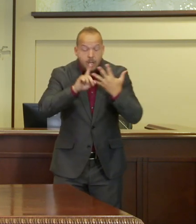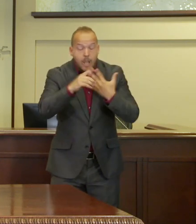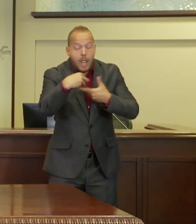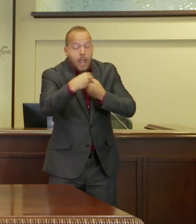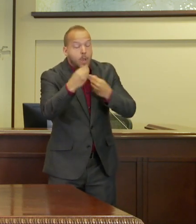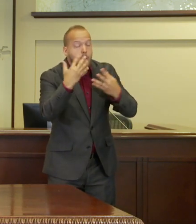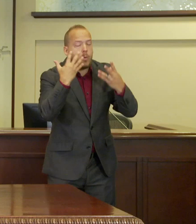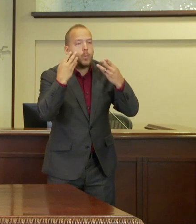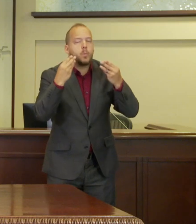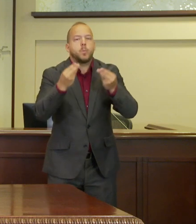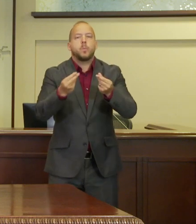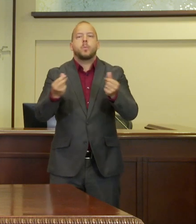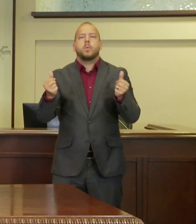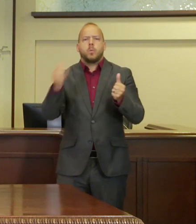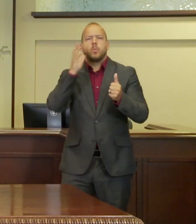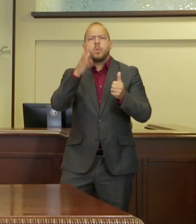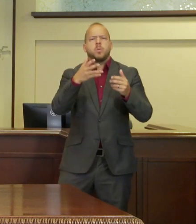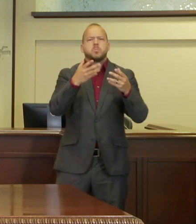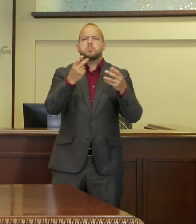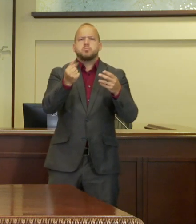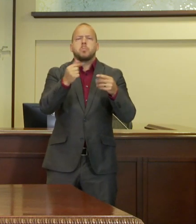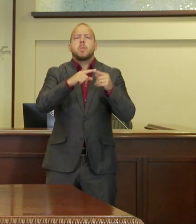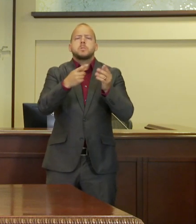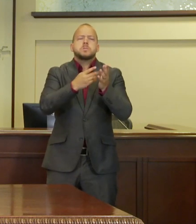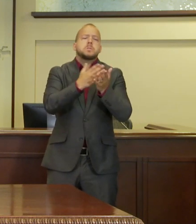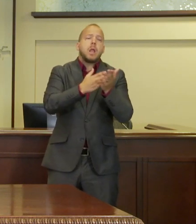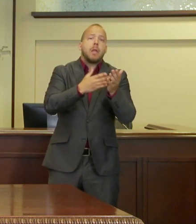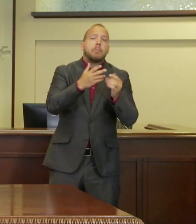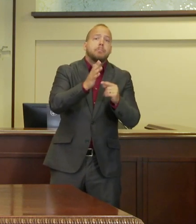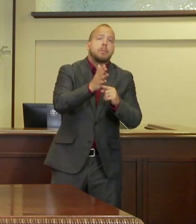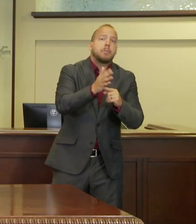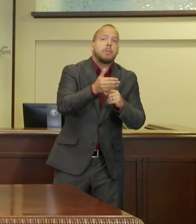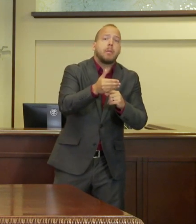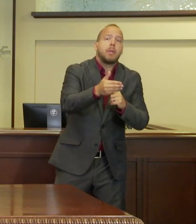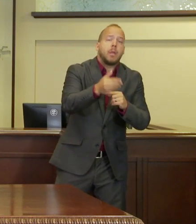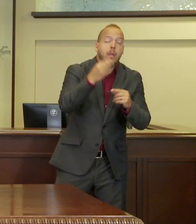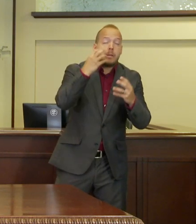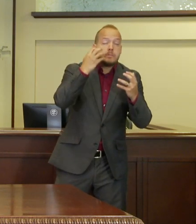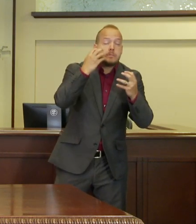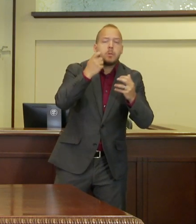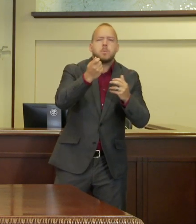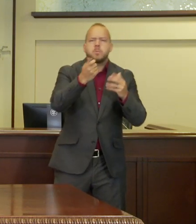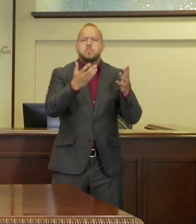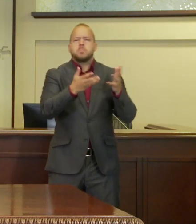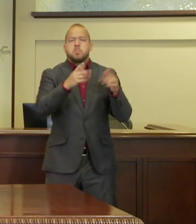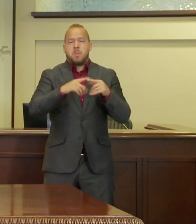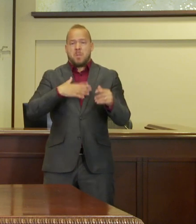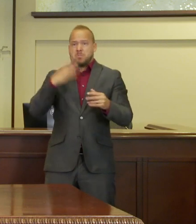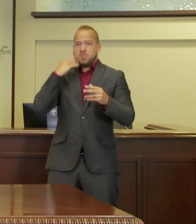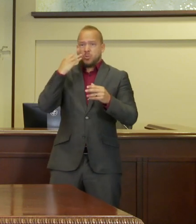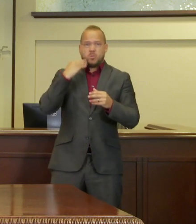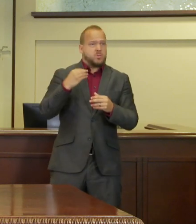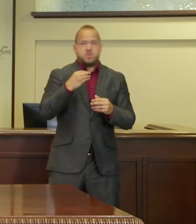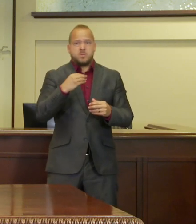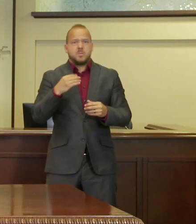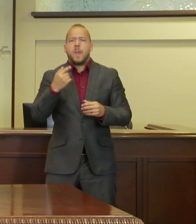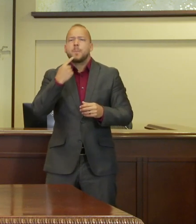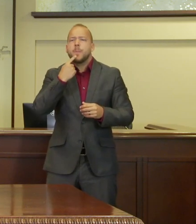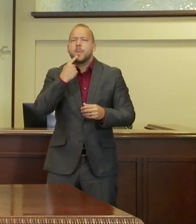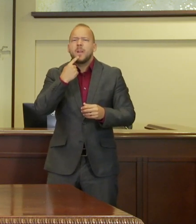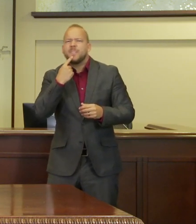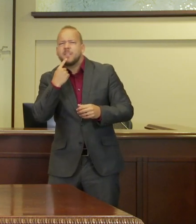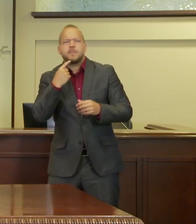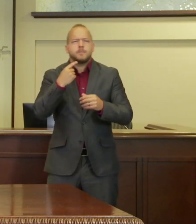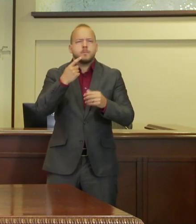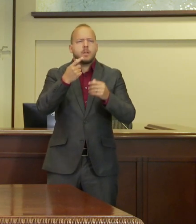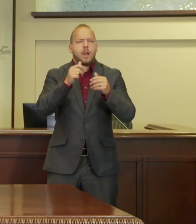some residual effects that at least I've encountered all the times I've been exposed to it, where I might get a little bit of an aftertaste, but you're